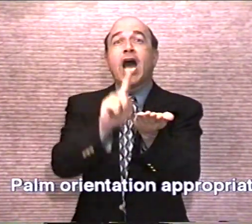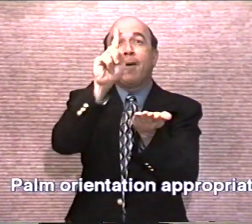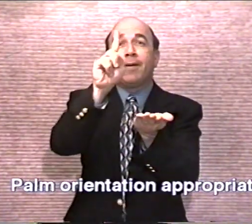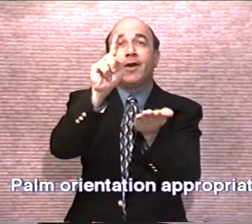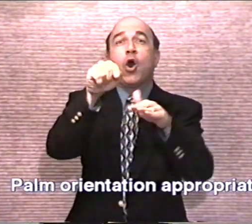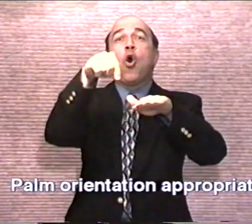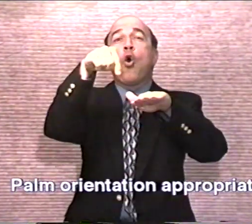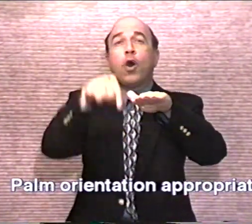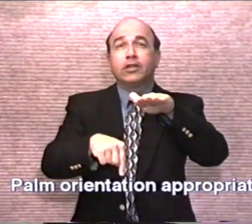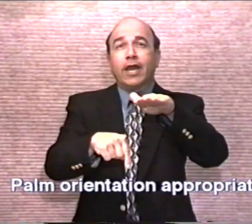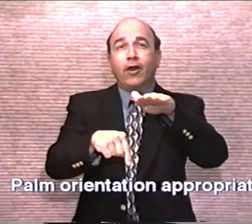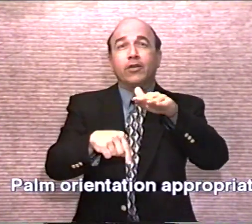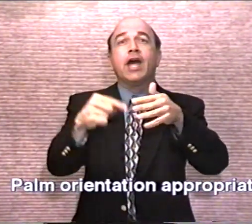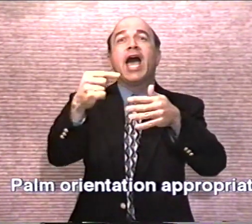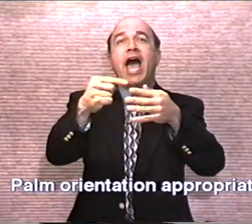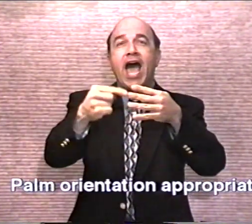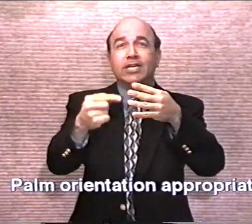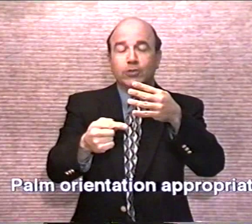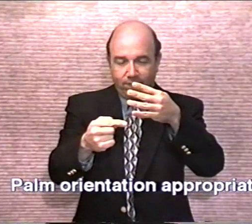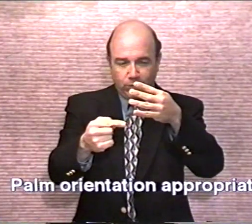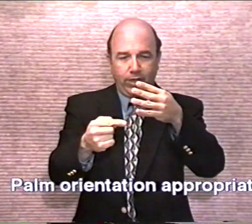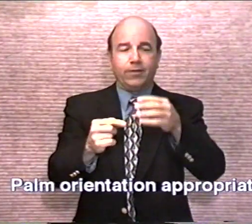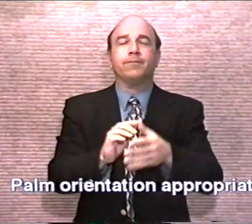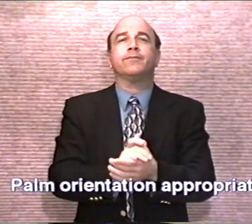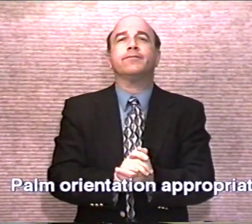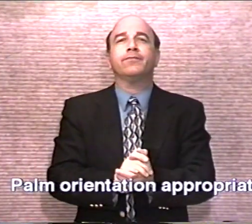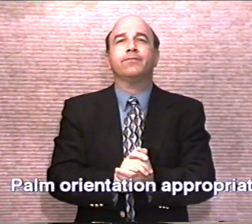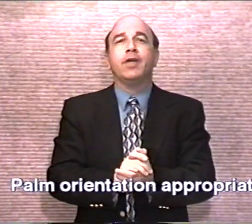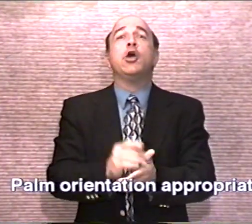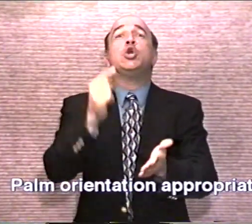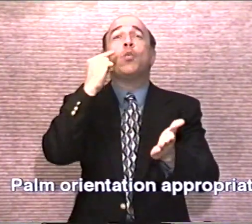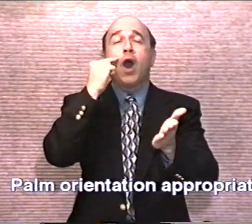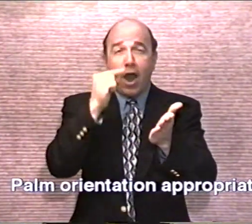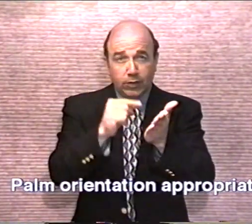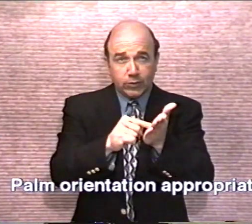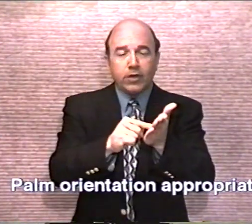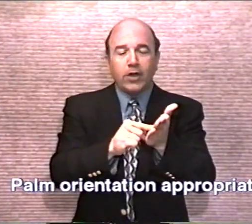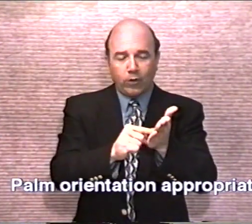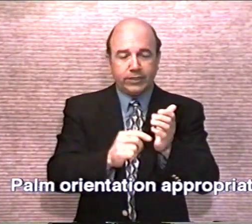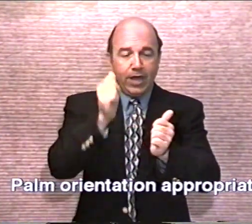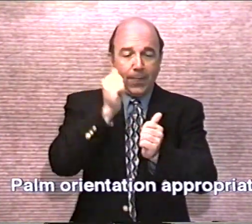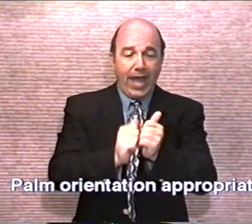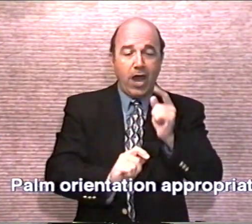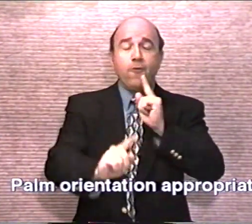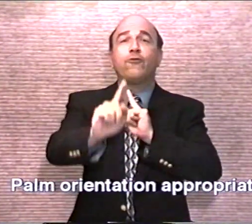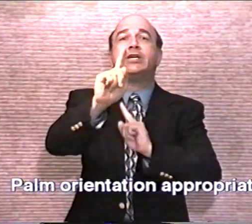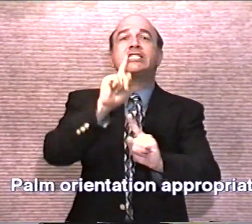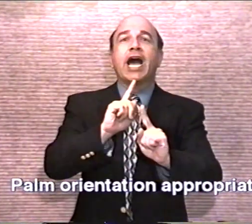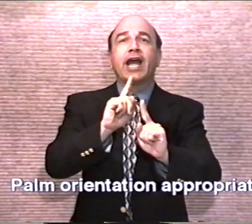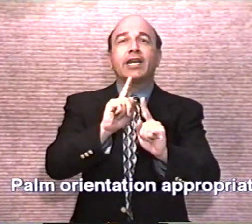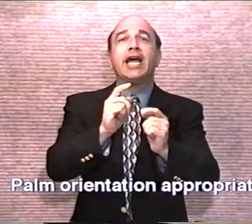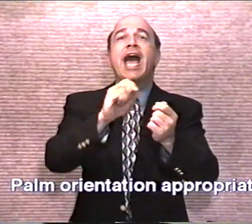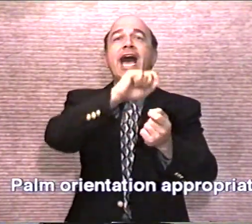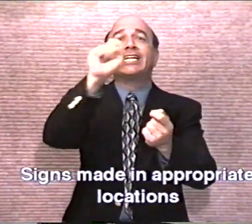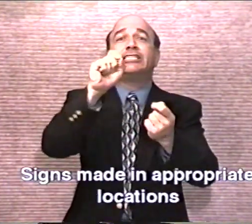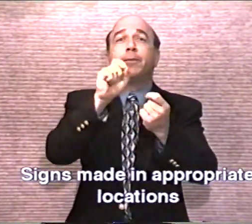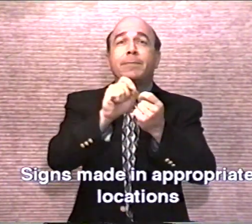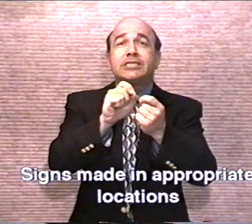up or down, and so forth. You will also notice that every sign has a